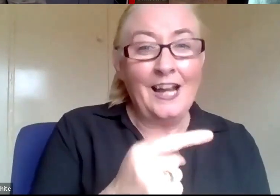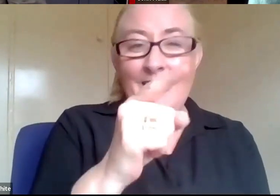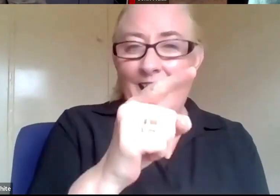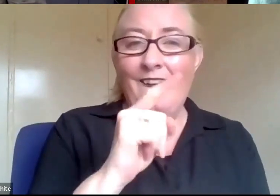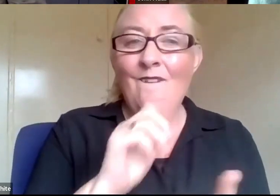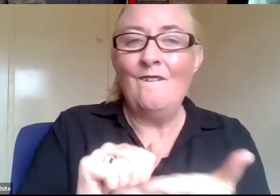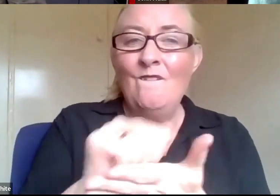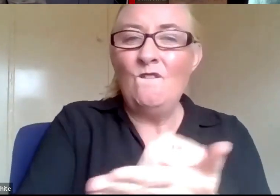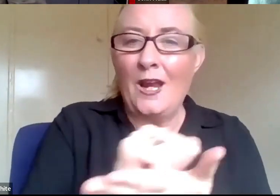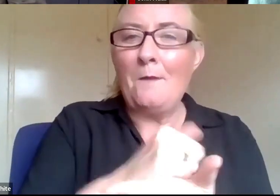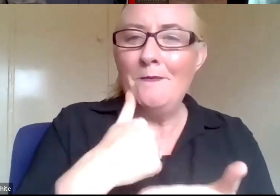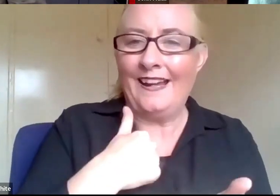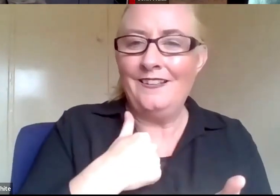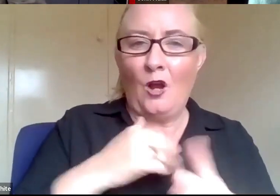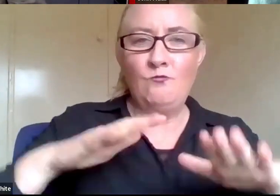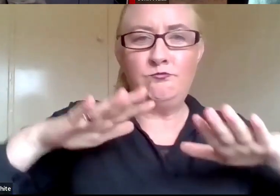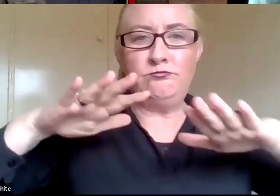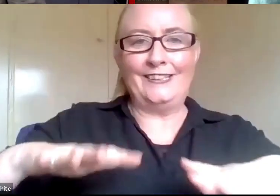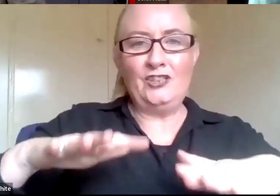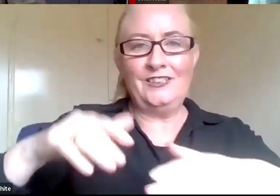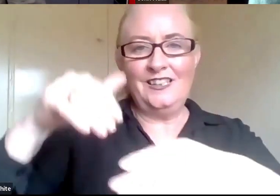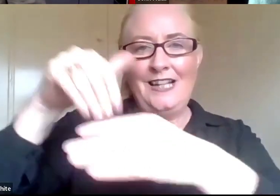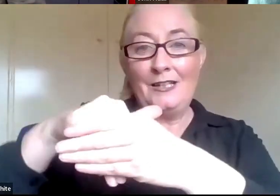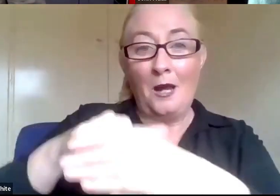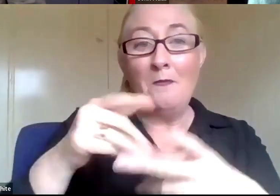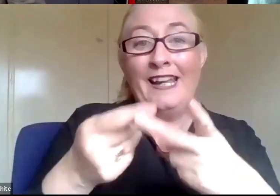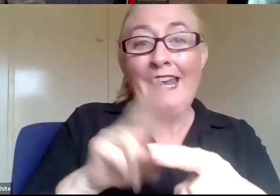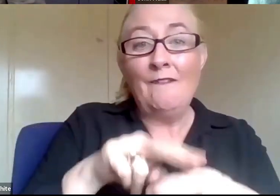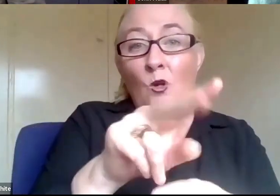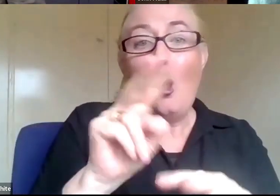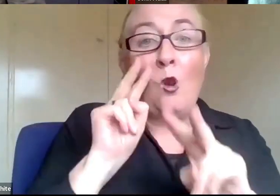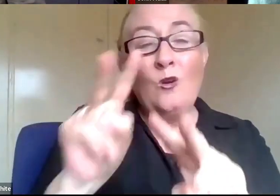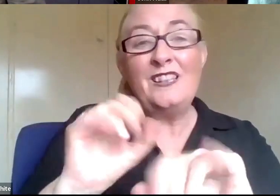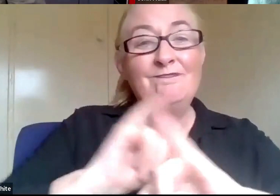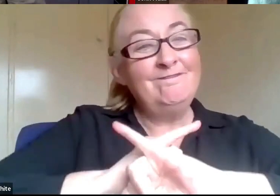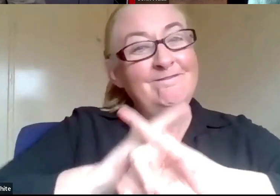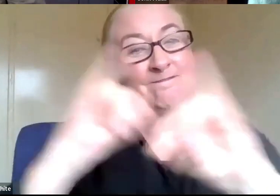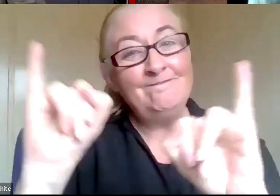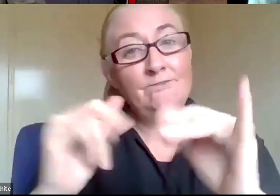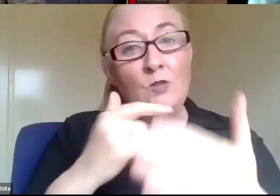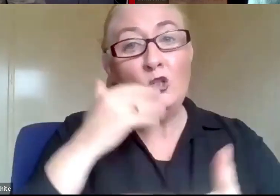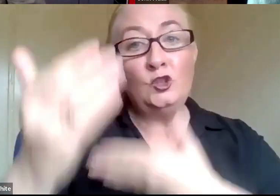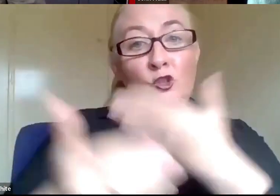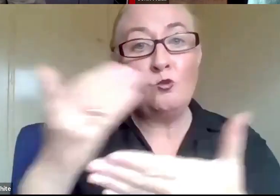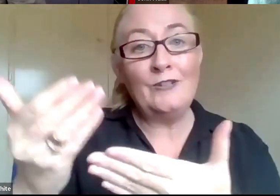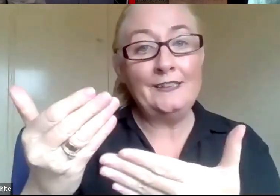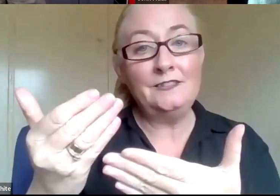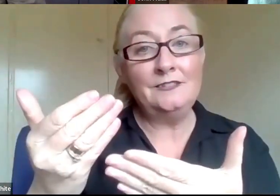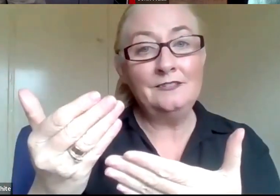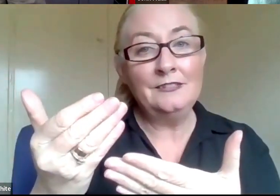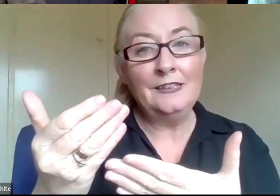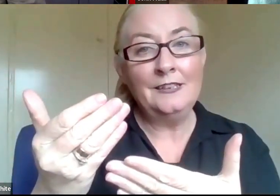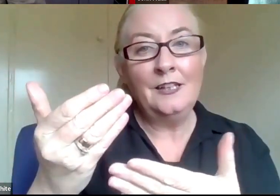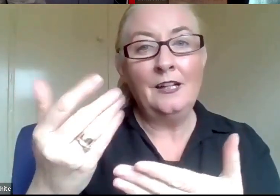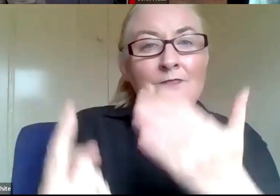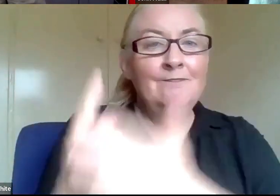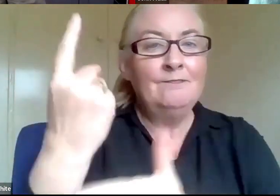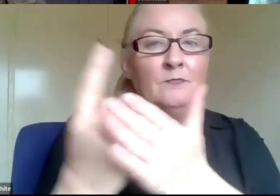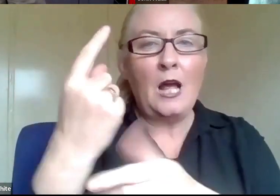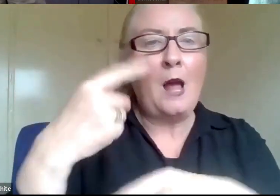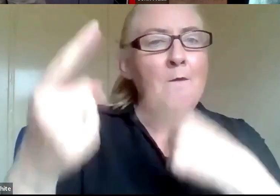you look at the terrible stories that are coming out about poor leadership in